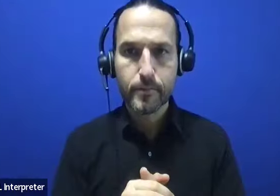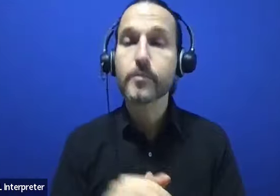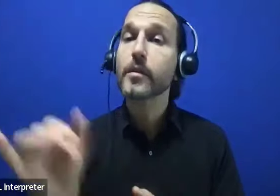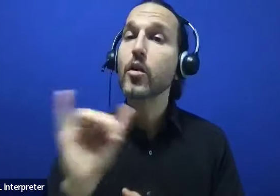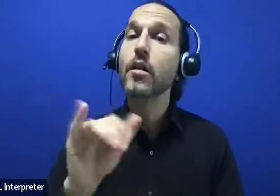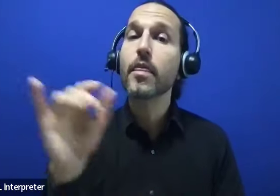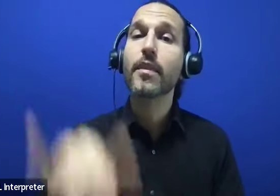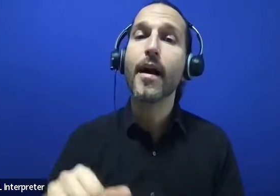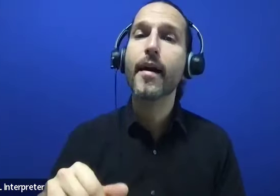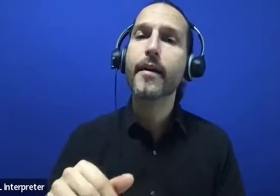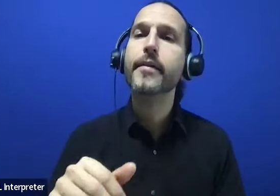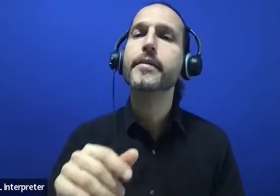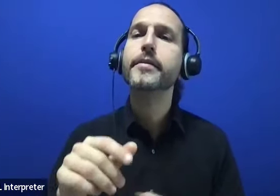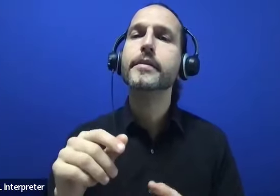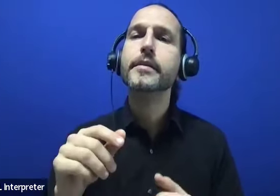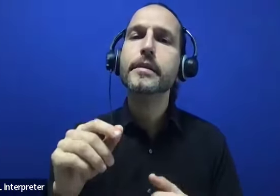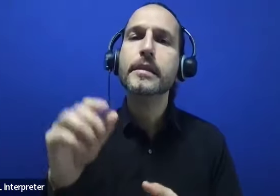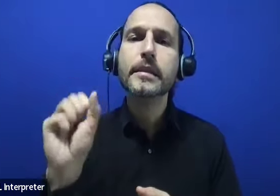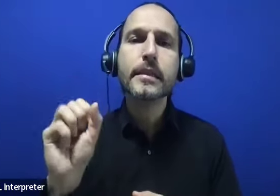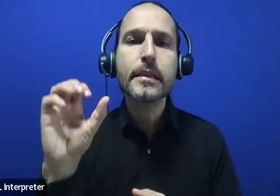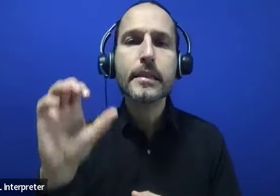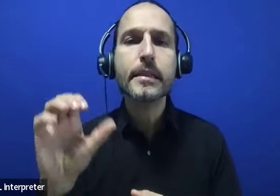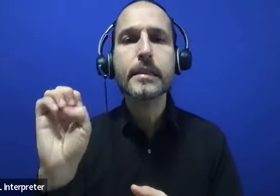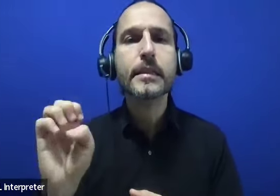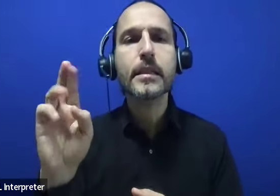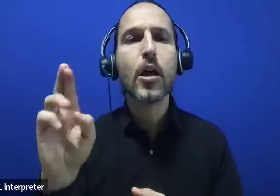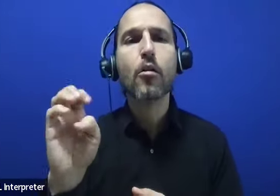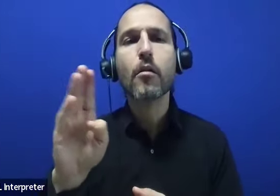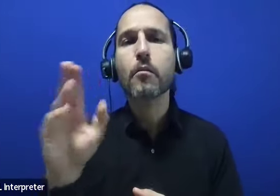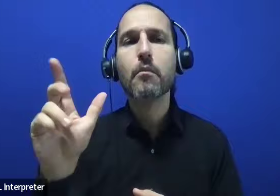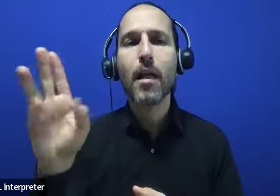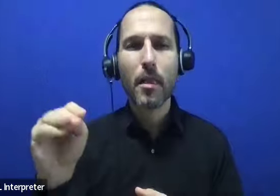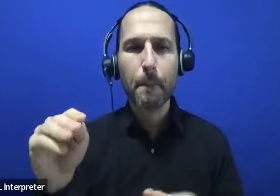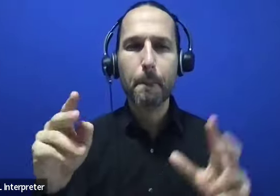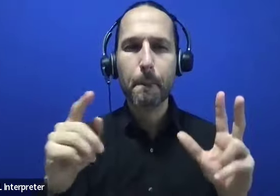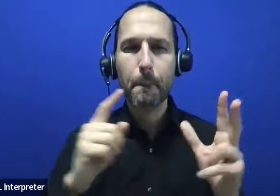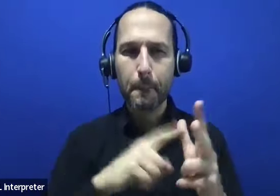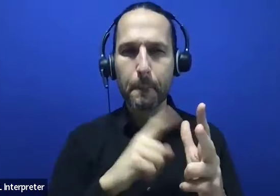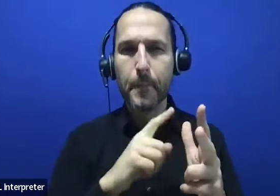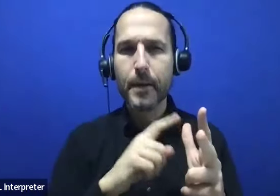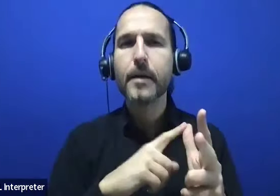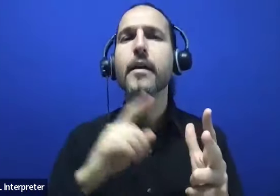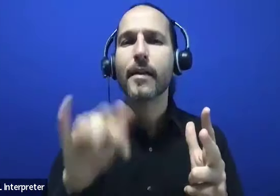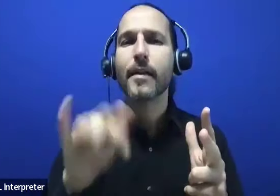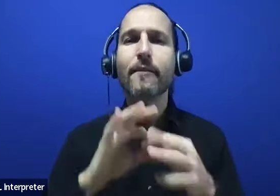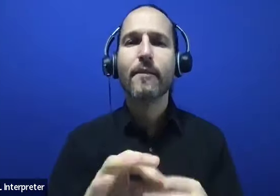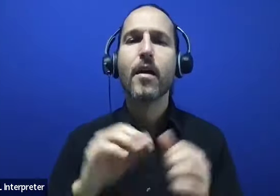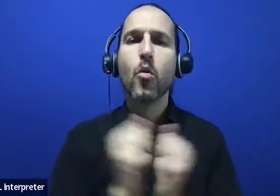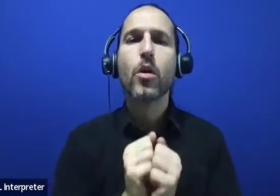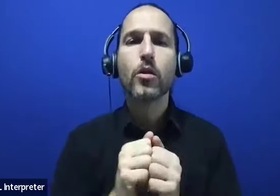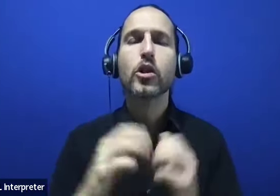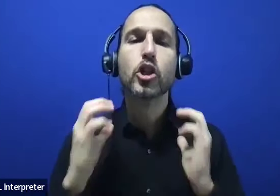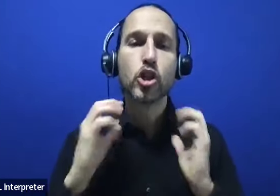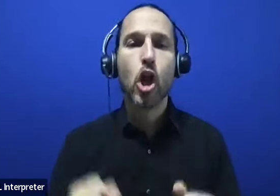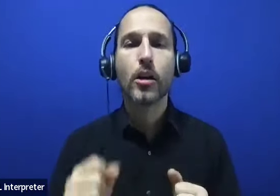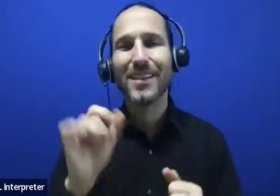that the cerebellum, we find, can be affected in charge, also impacts balance. So